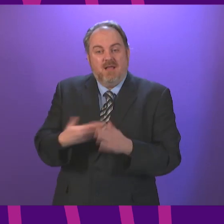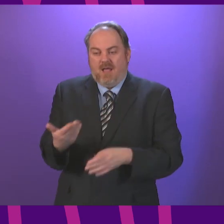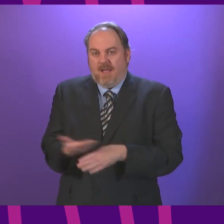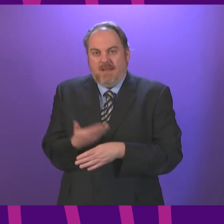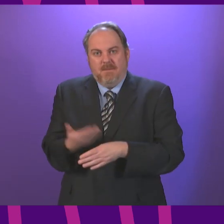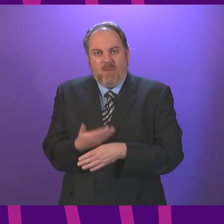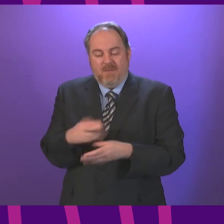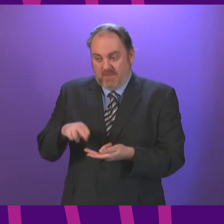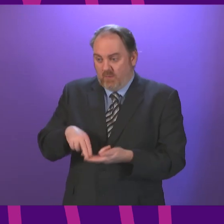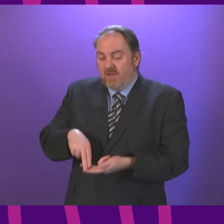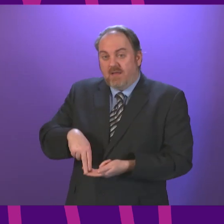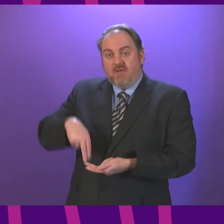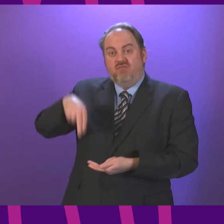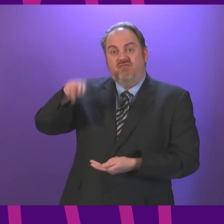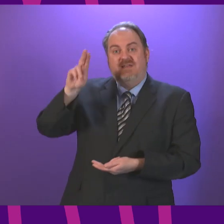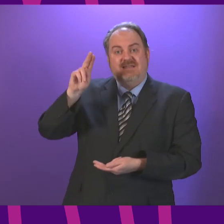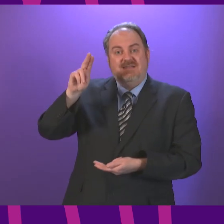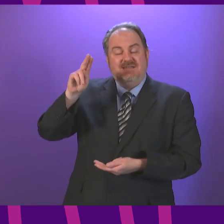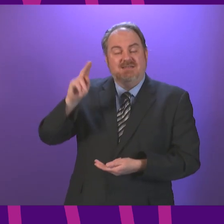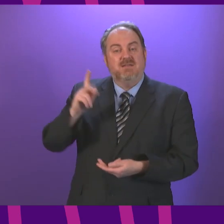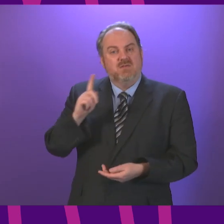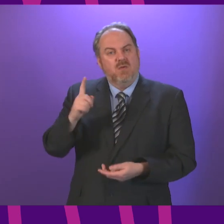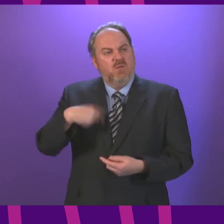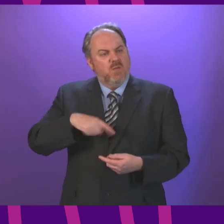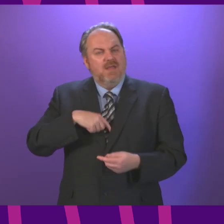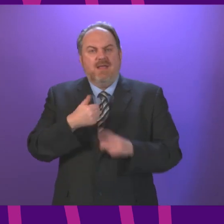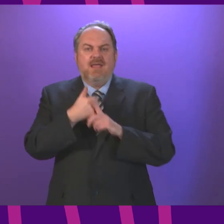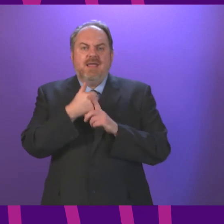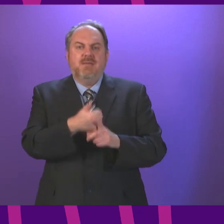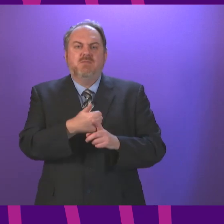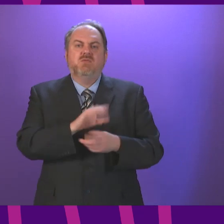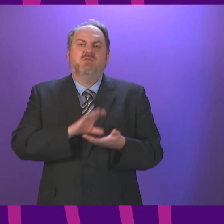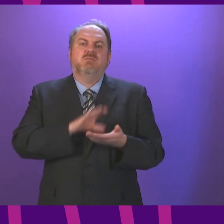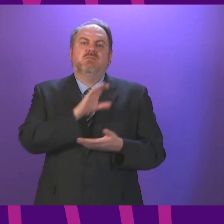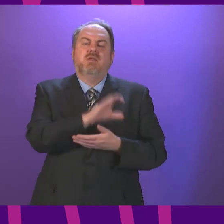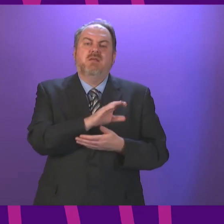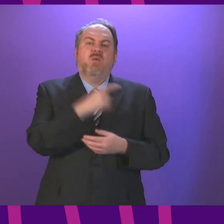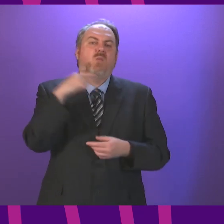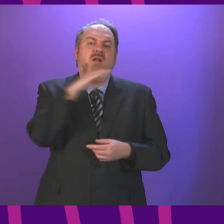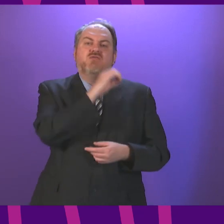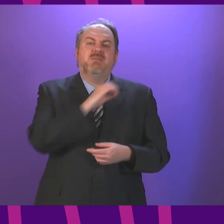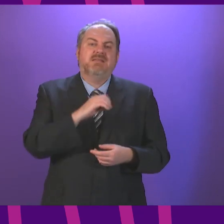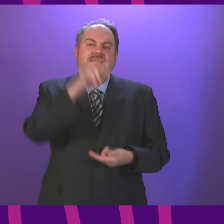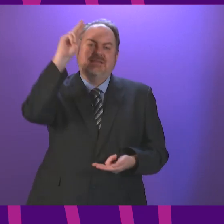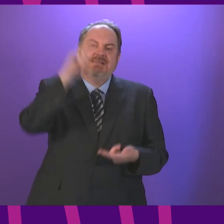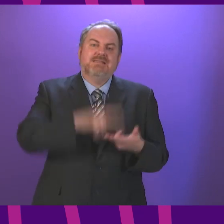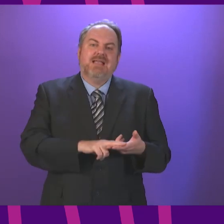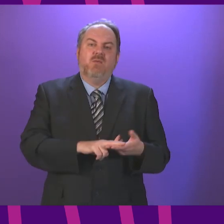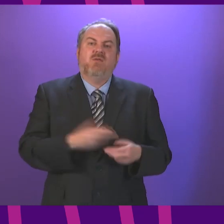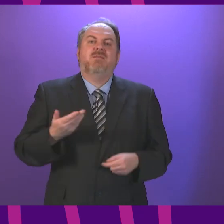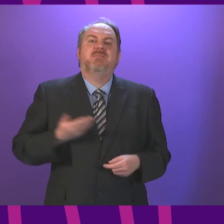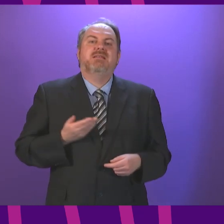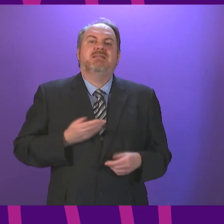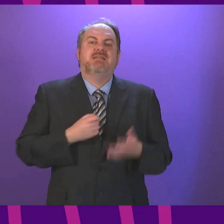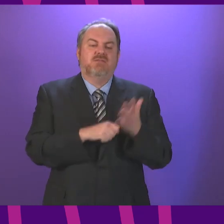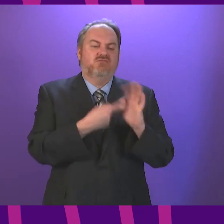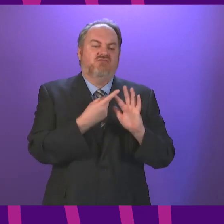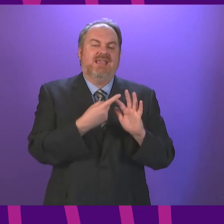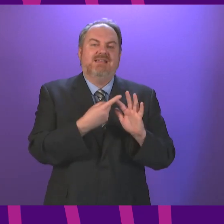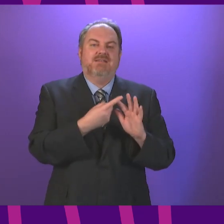certainty and stability to businesses by extending 100 per cent non-domestic rates relief for retail, hospitality, leisure and